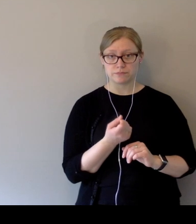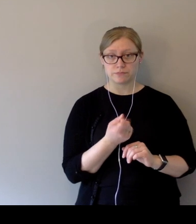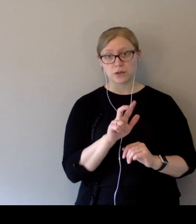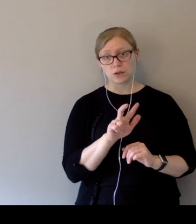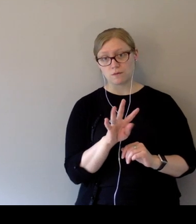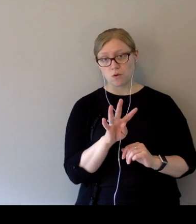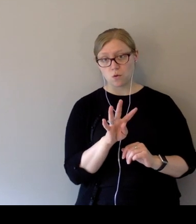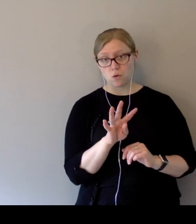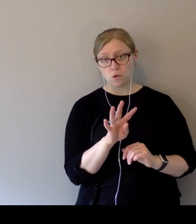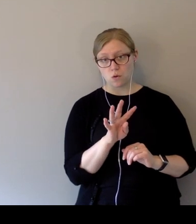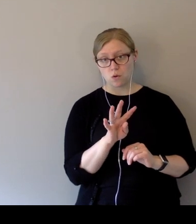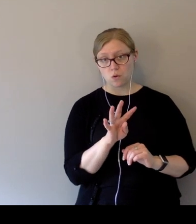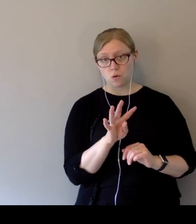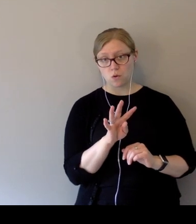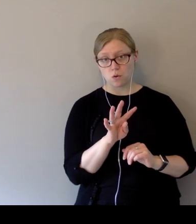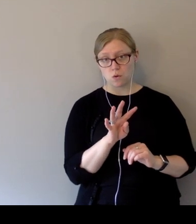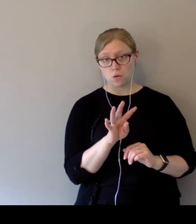34